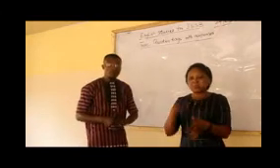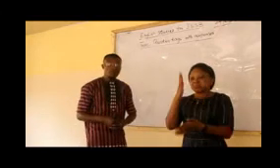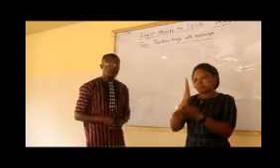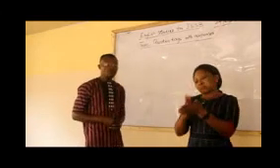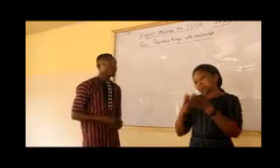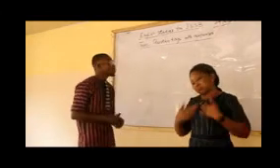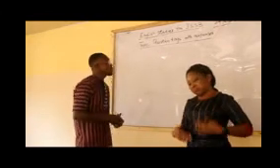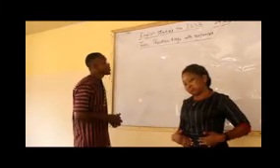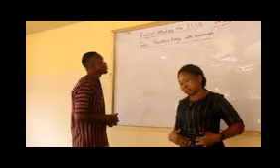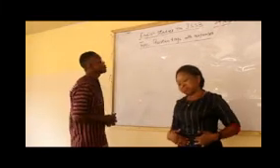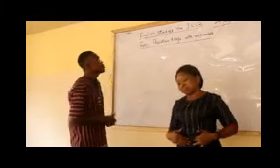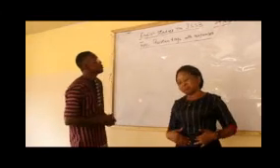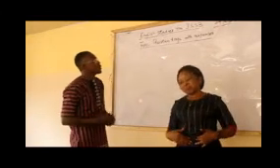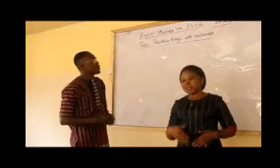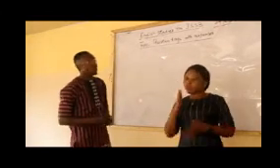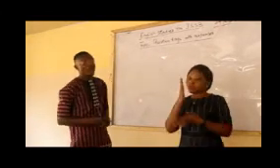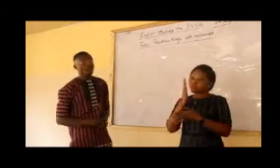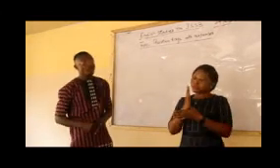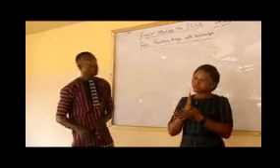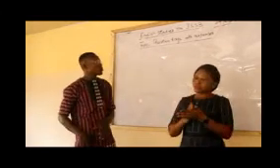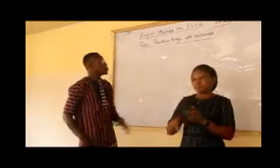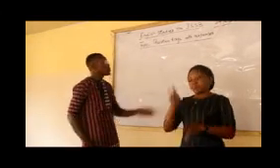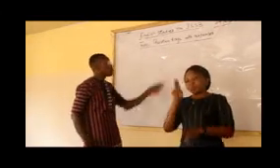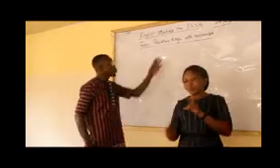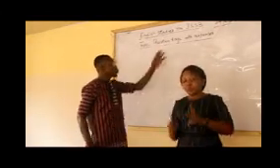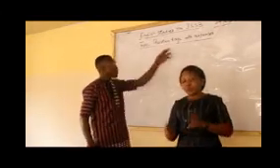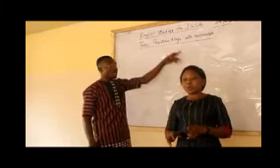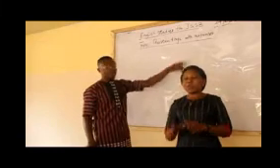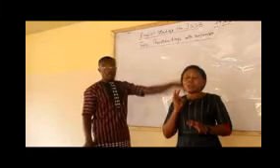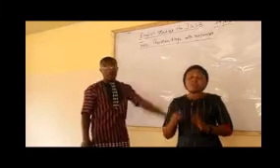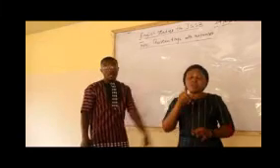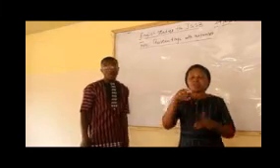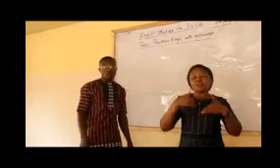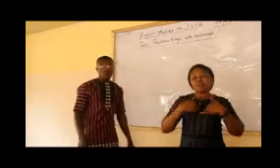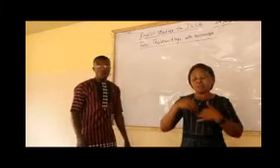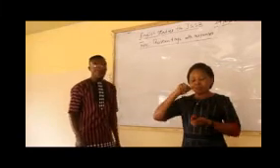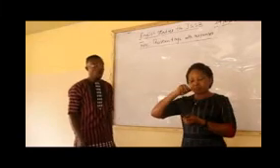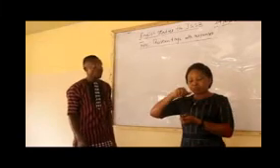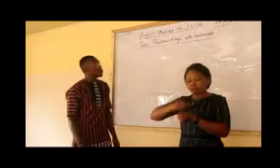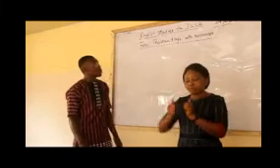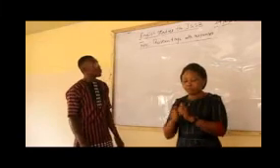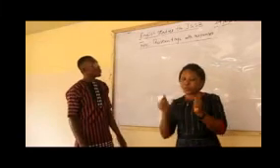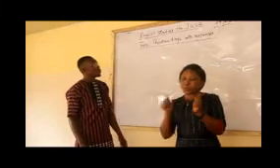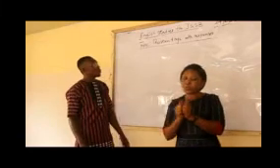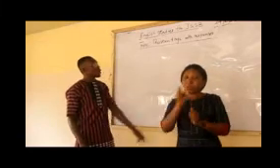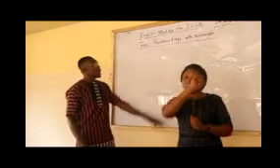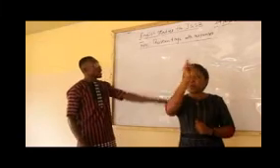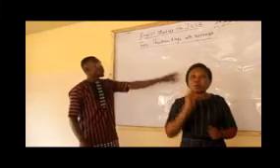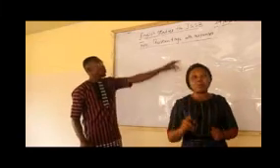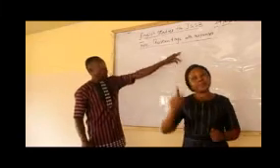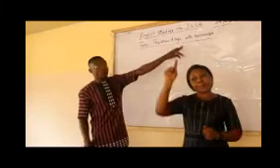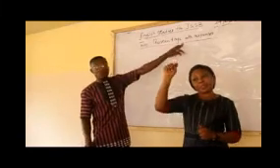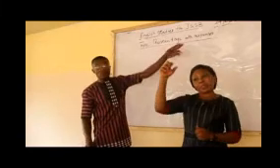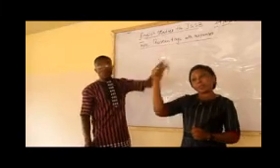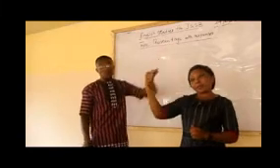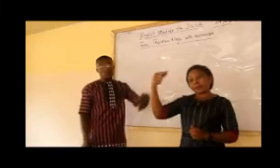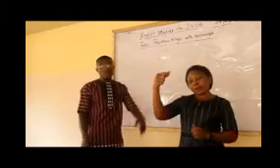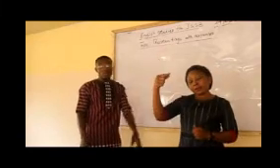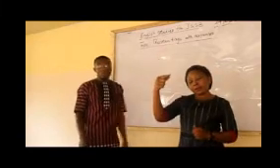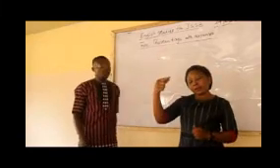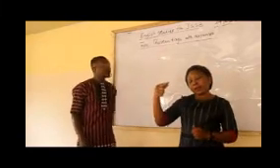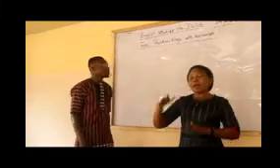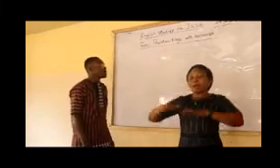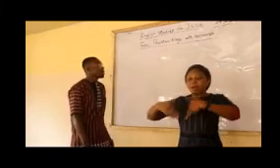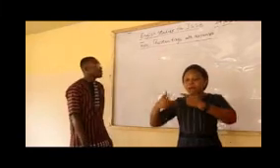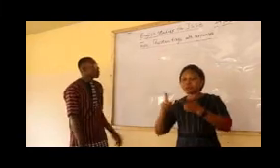them, but if you're having a problem with question tags, like some people do, how to respond to question